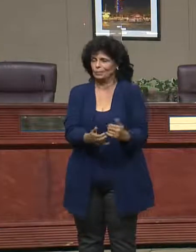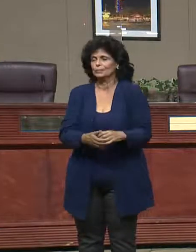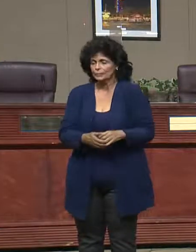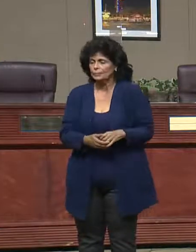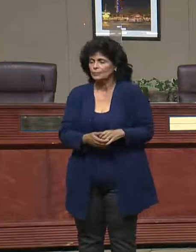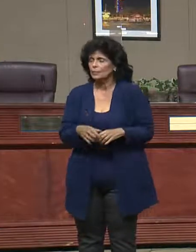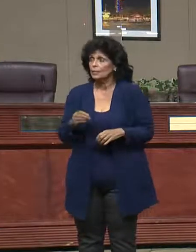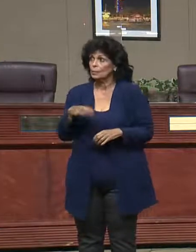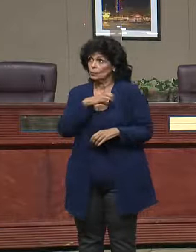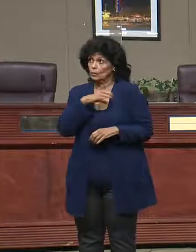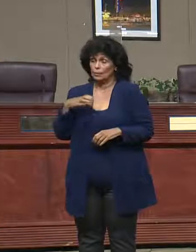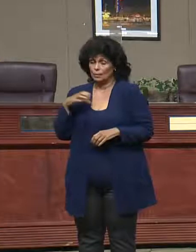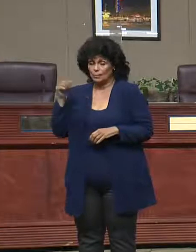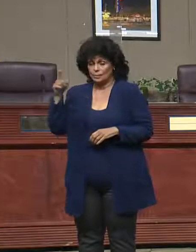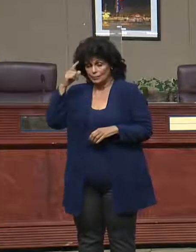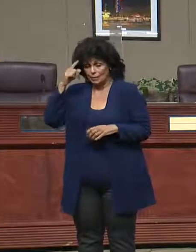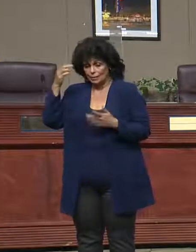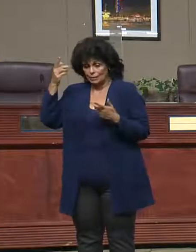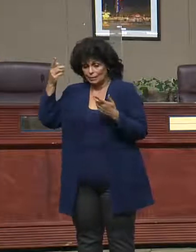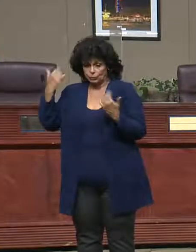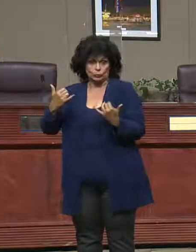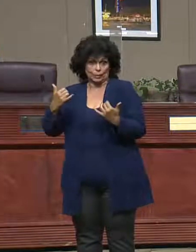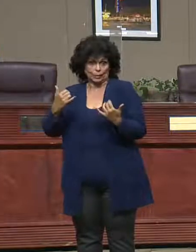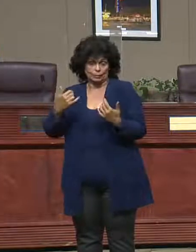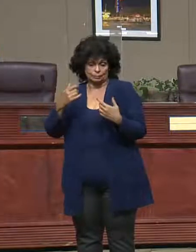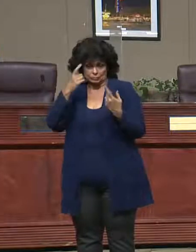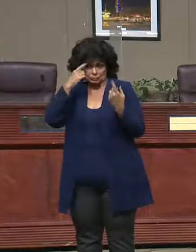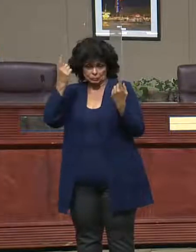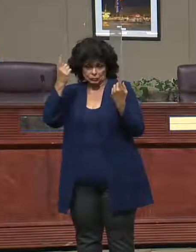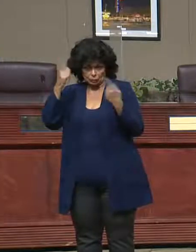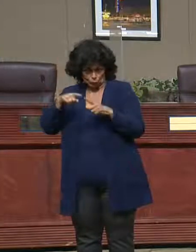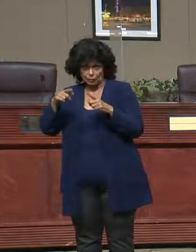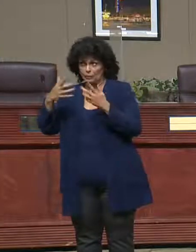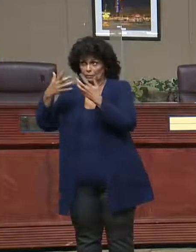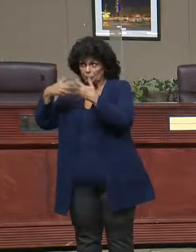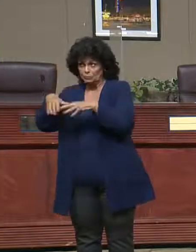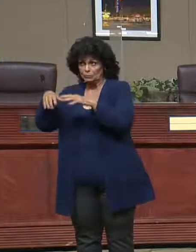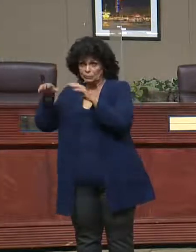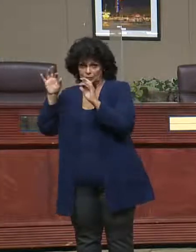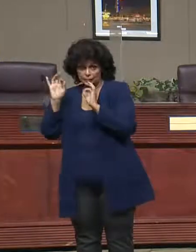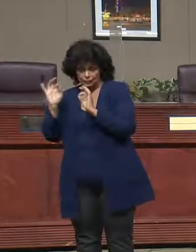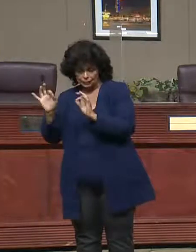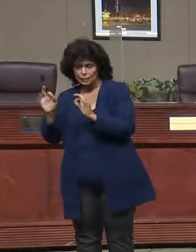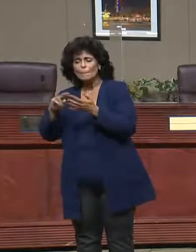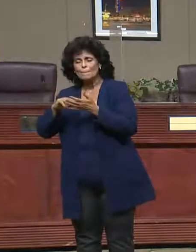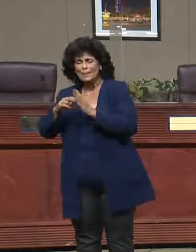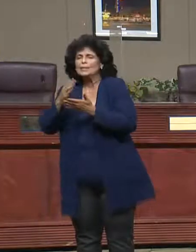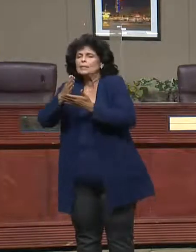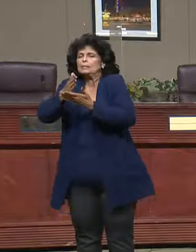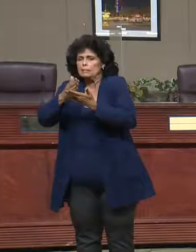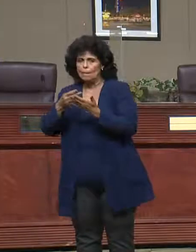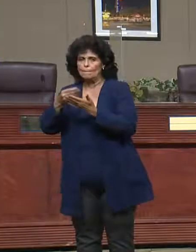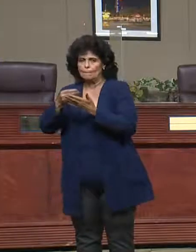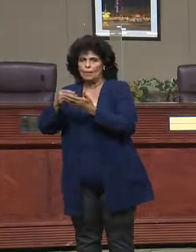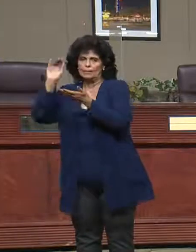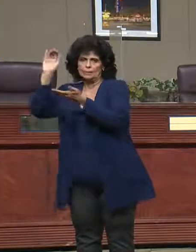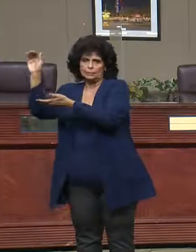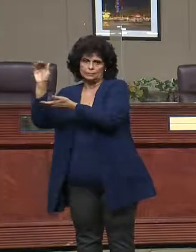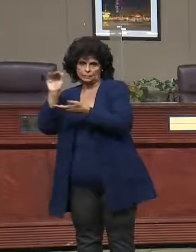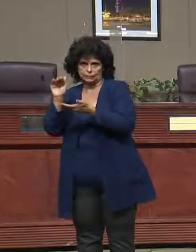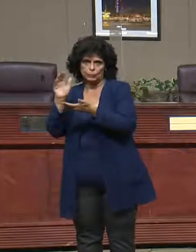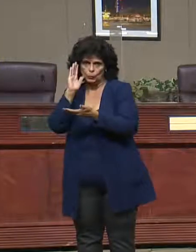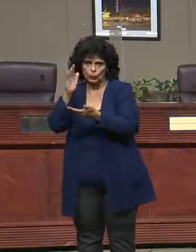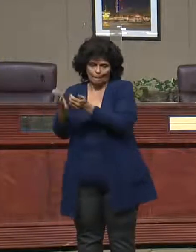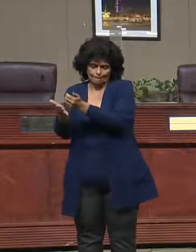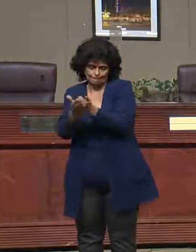Congress reaches an agreement today, there will be some help on the way as soon